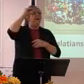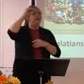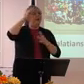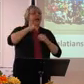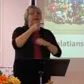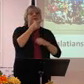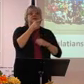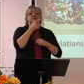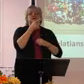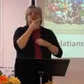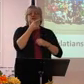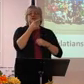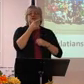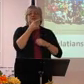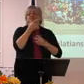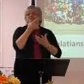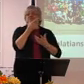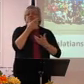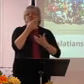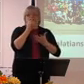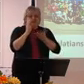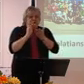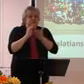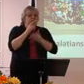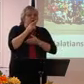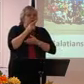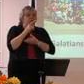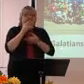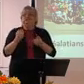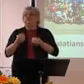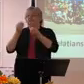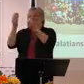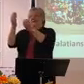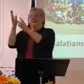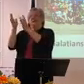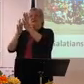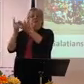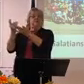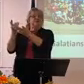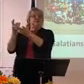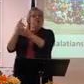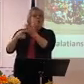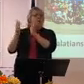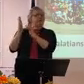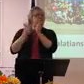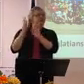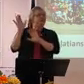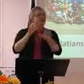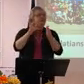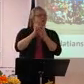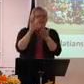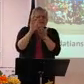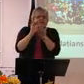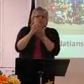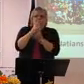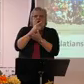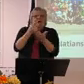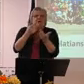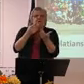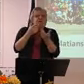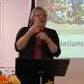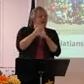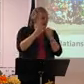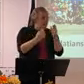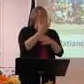a lunch and he gave it to the Lord. And what did Jesus do with that small lunch? Made it